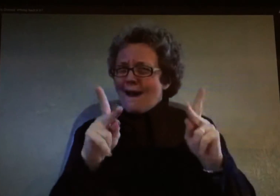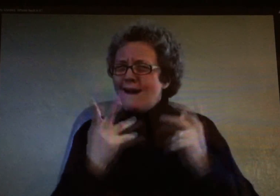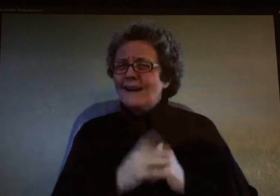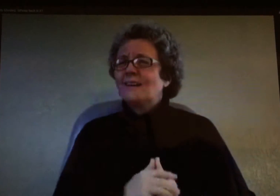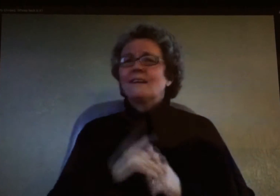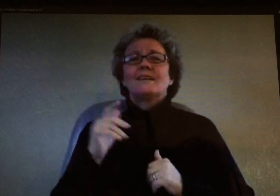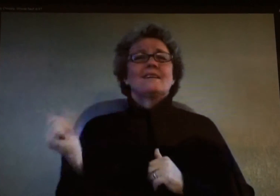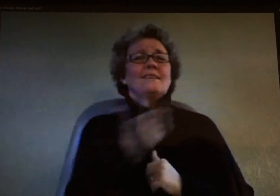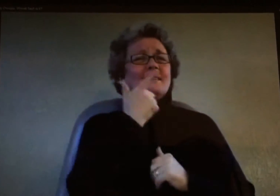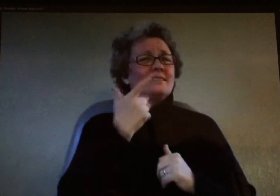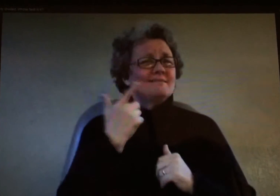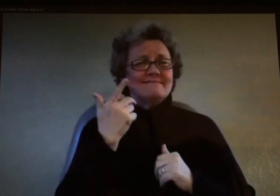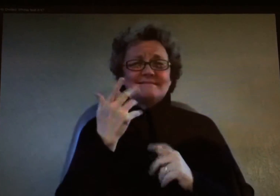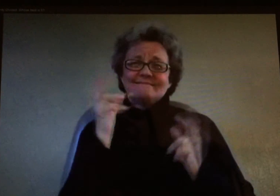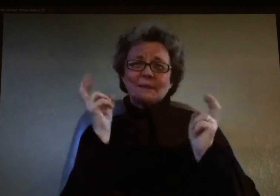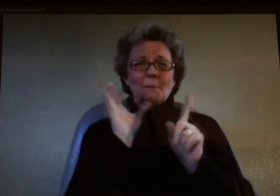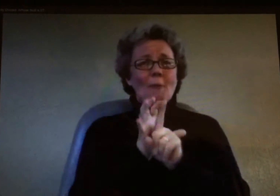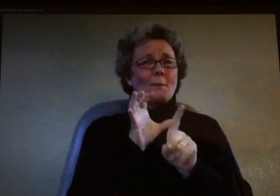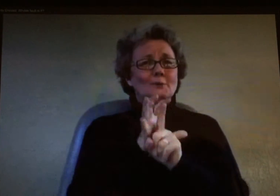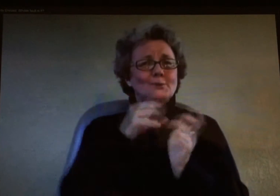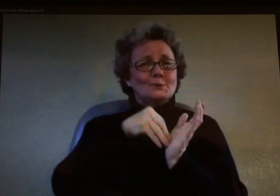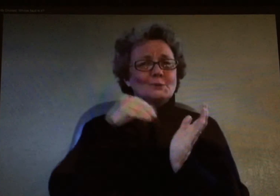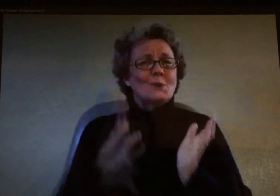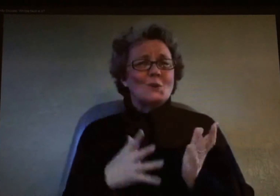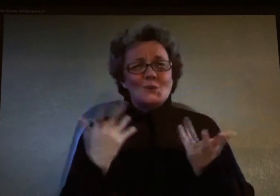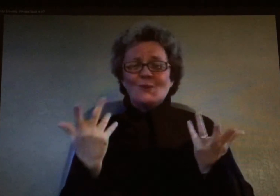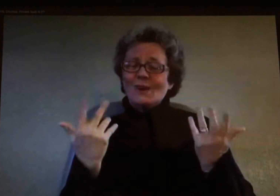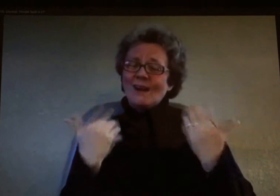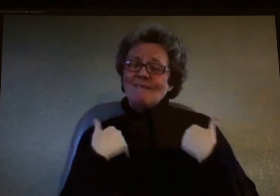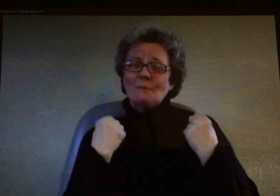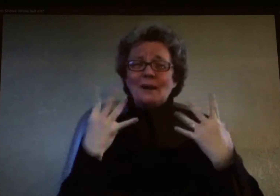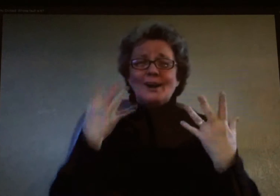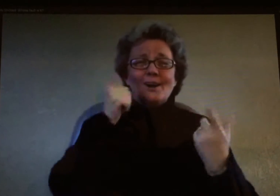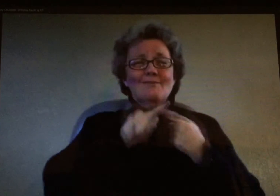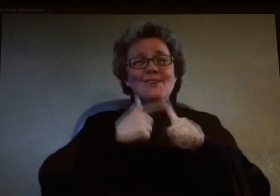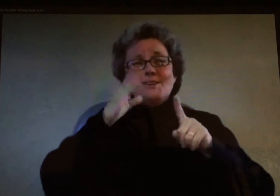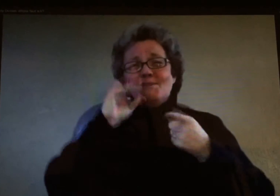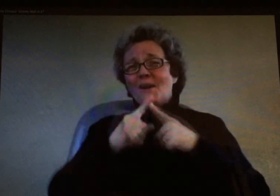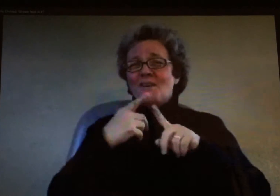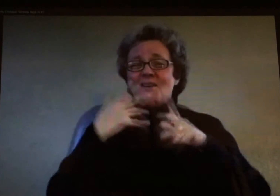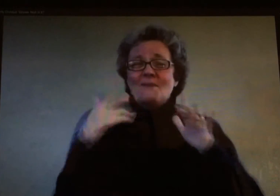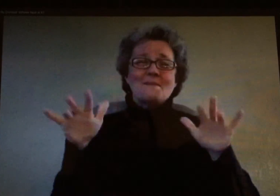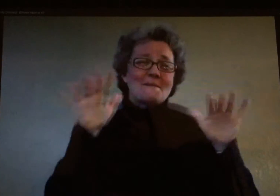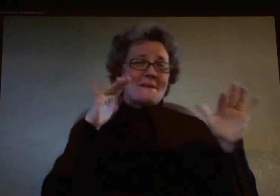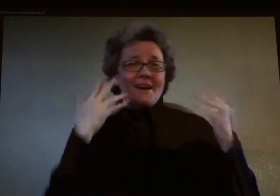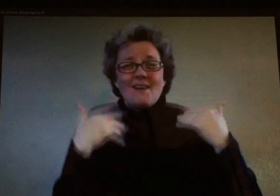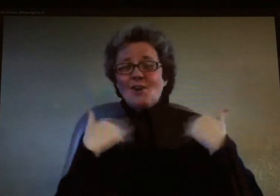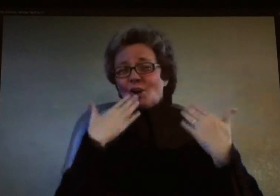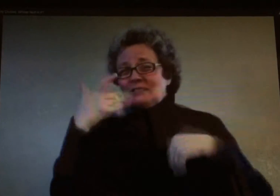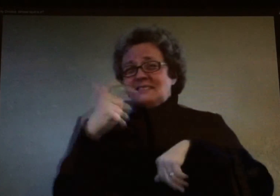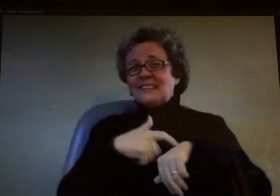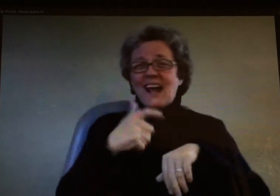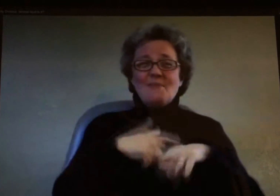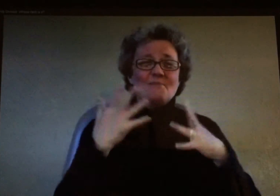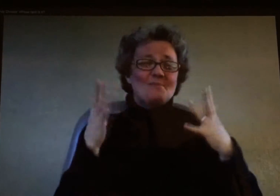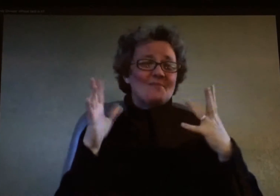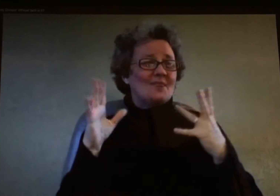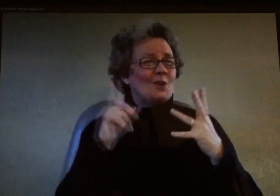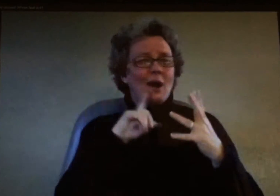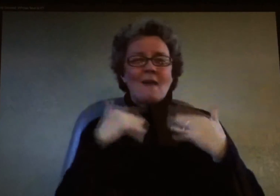all, doing well in school. We had popular students that had many friends. We